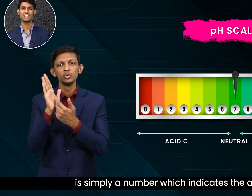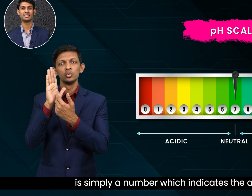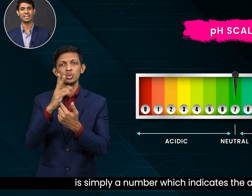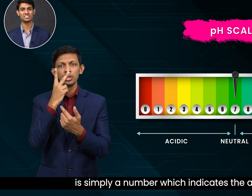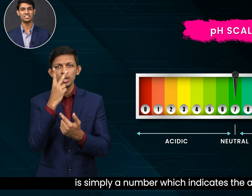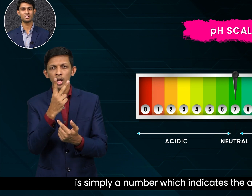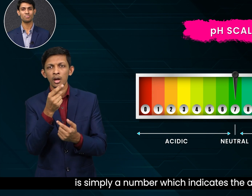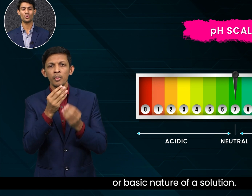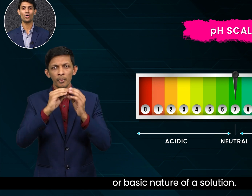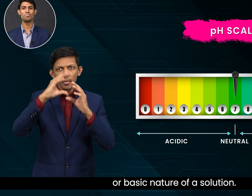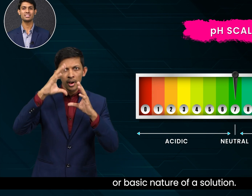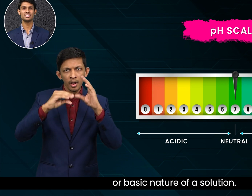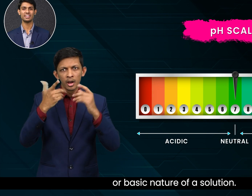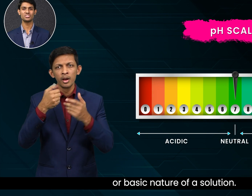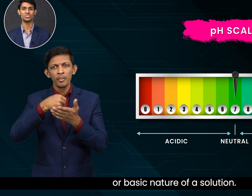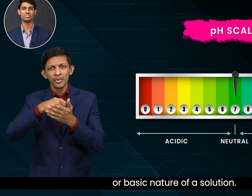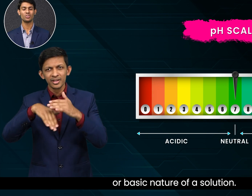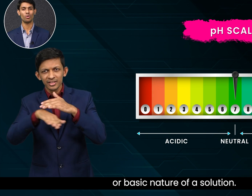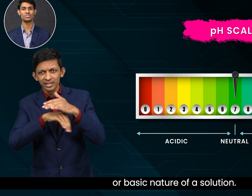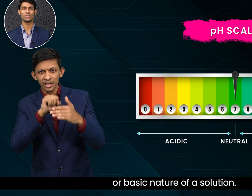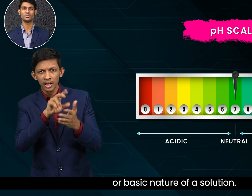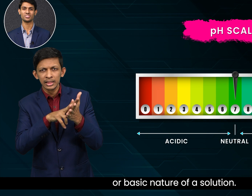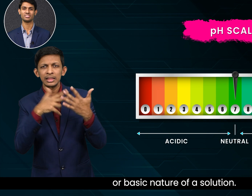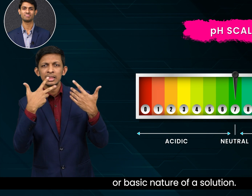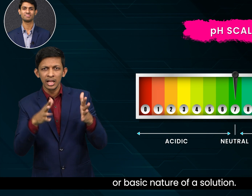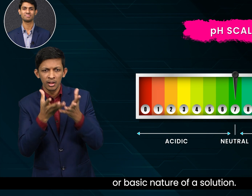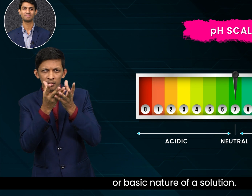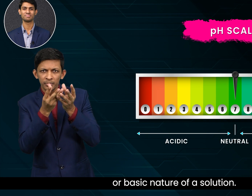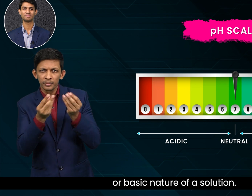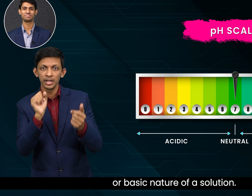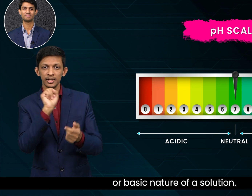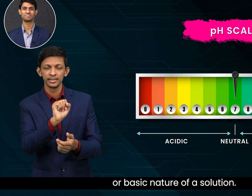indicates the acidic or basic nature of a solution.